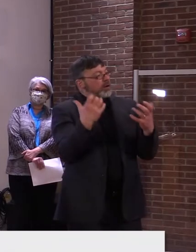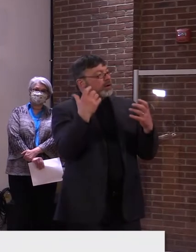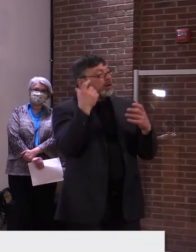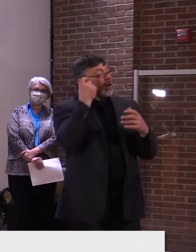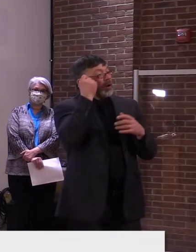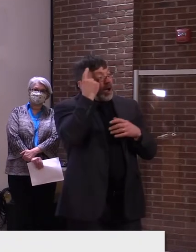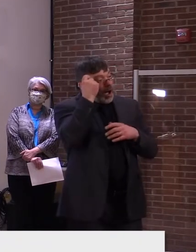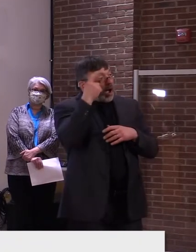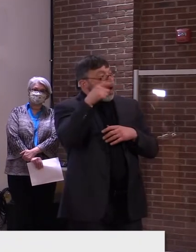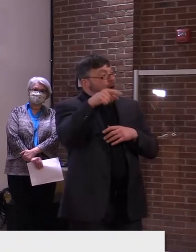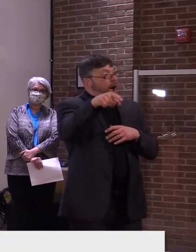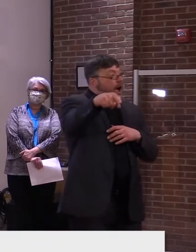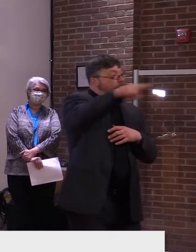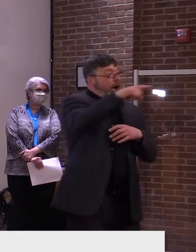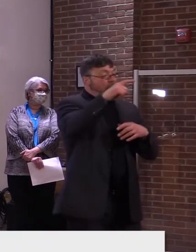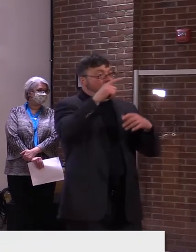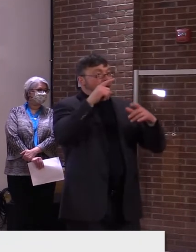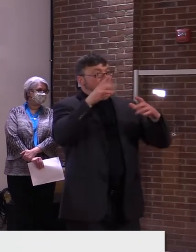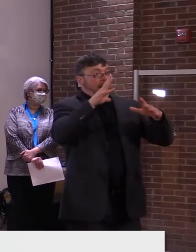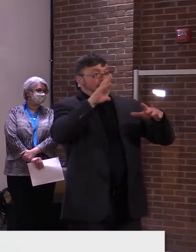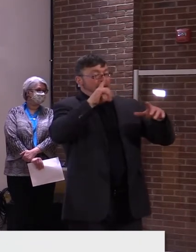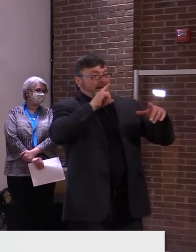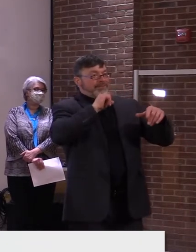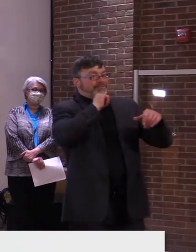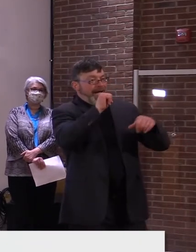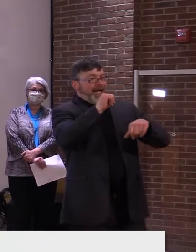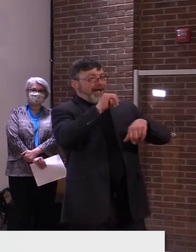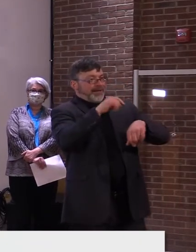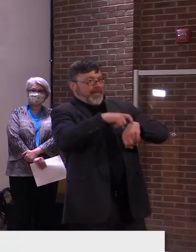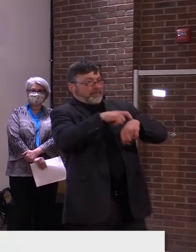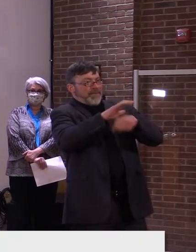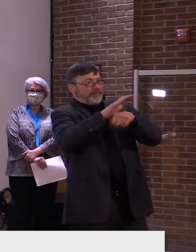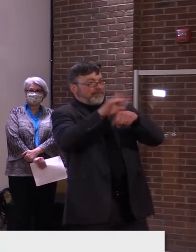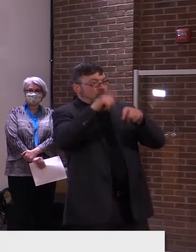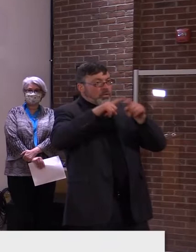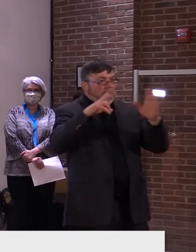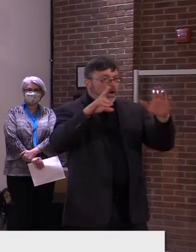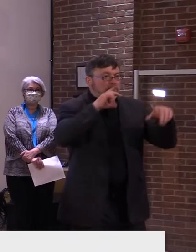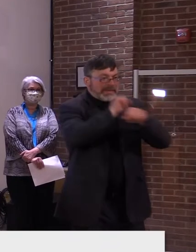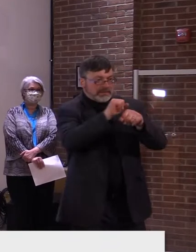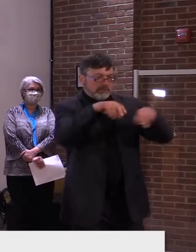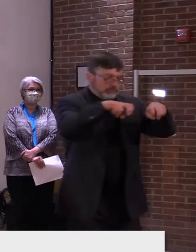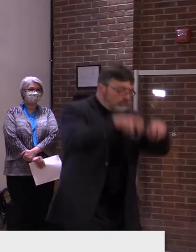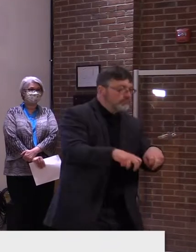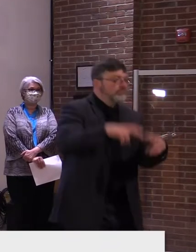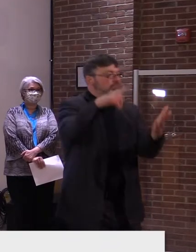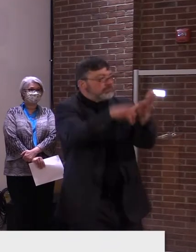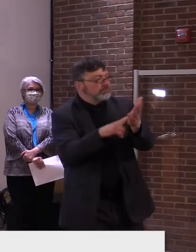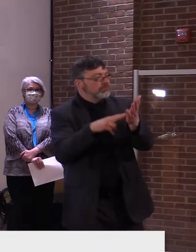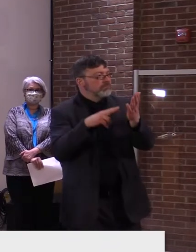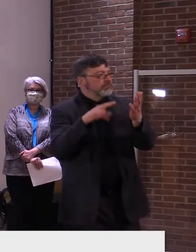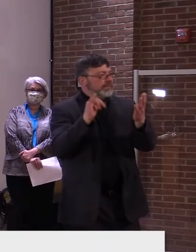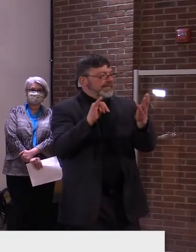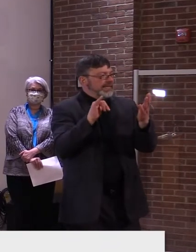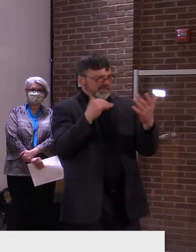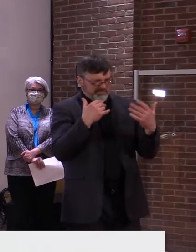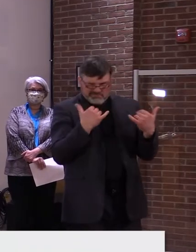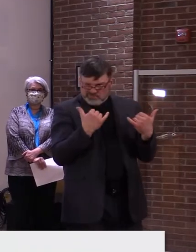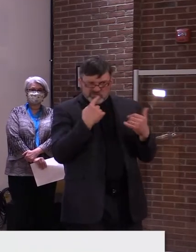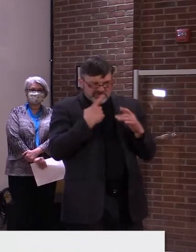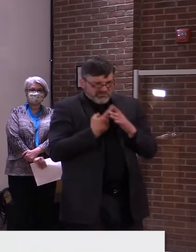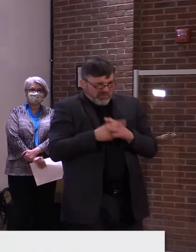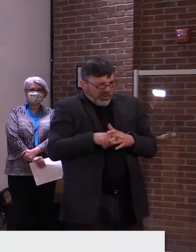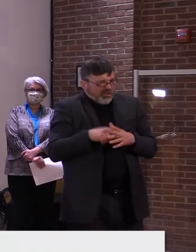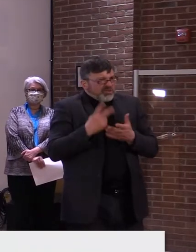still new. This is only our second week now. So we need to give them an opportunity. So I'm hopeful. We're not